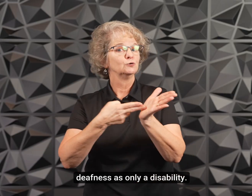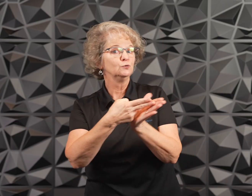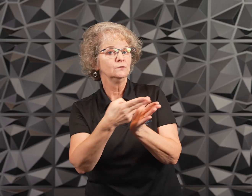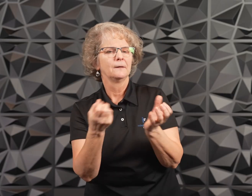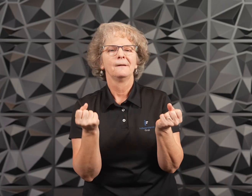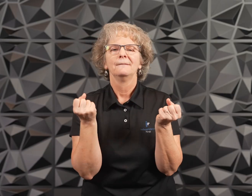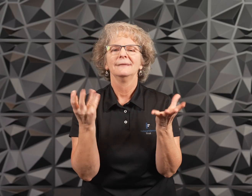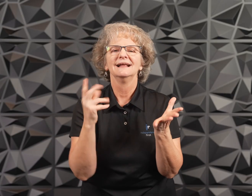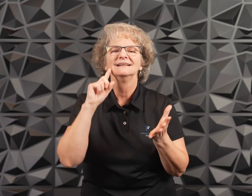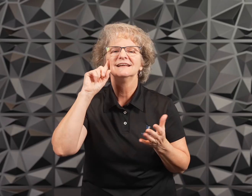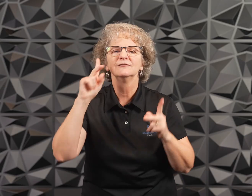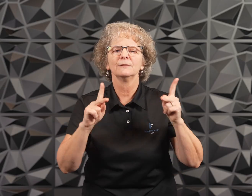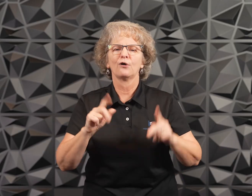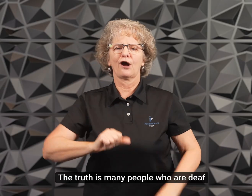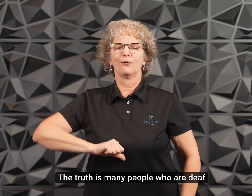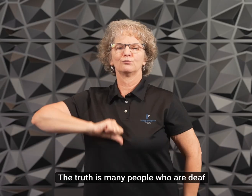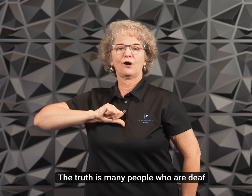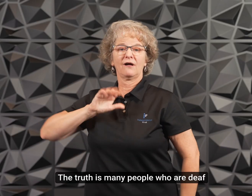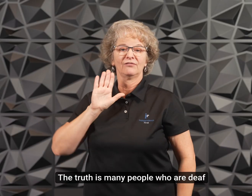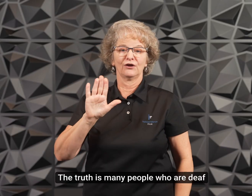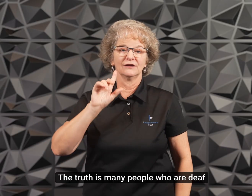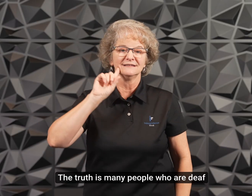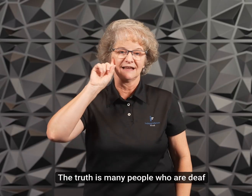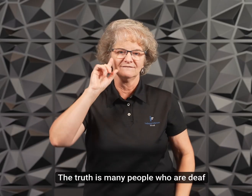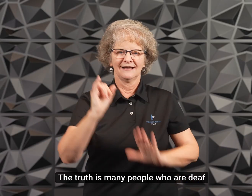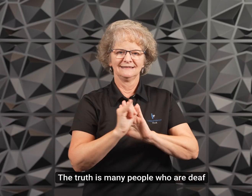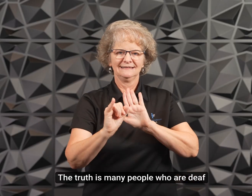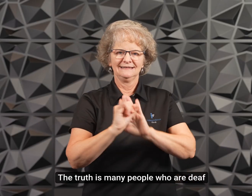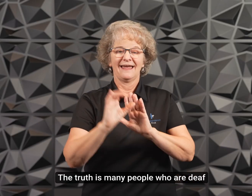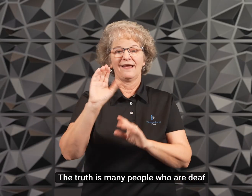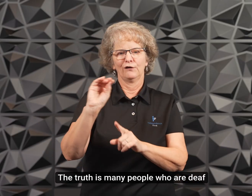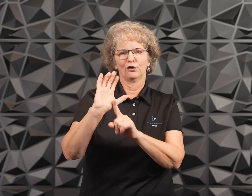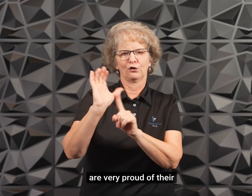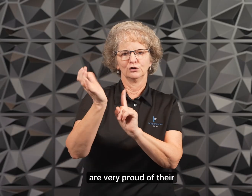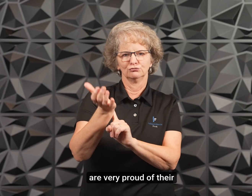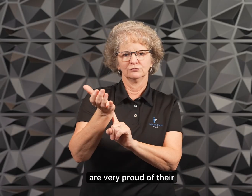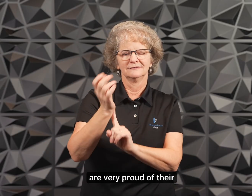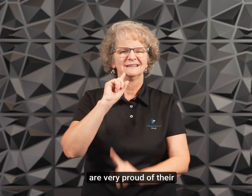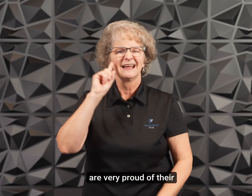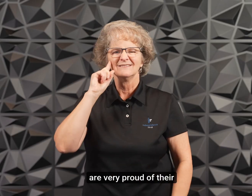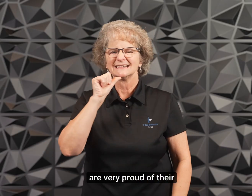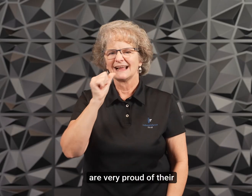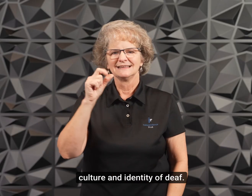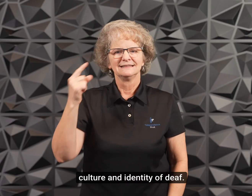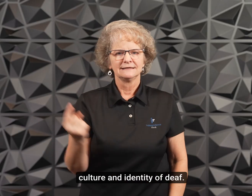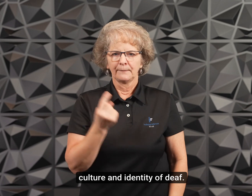disability. The truth is, many people who are deaf are very proud of their culture